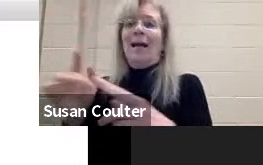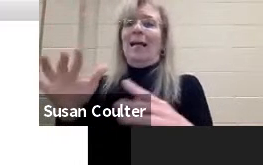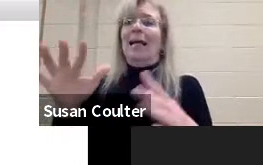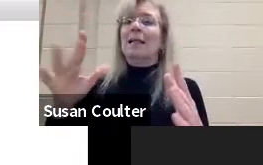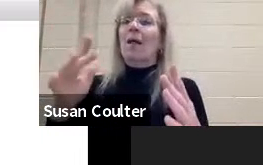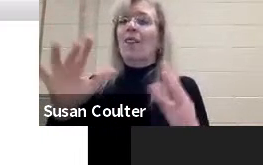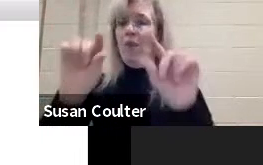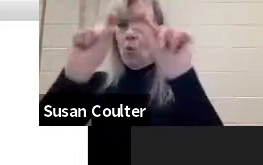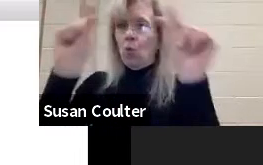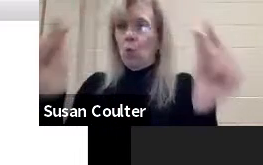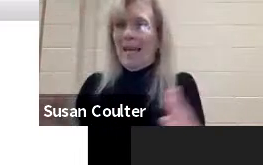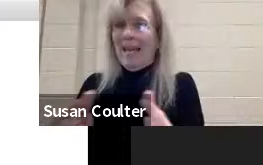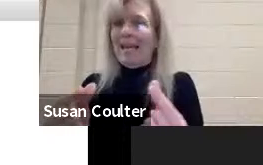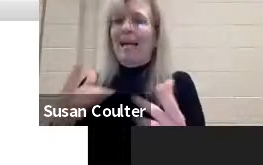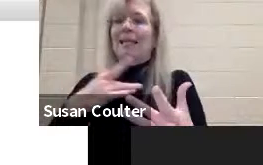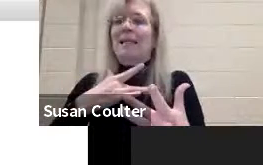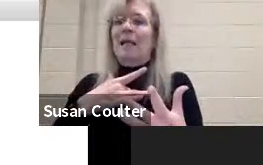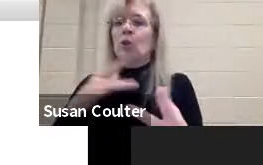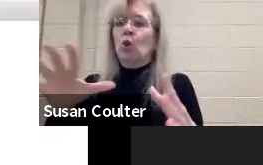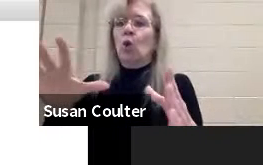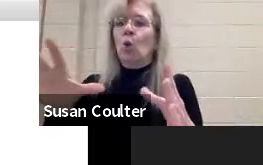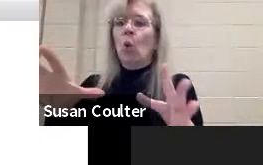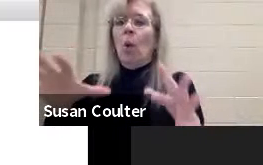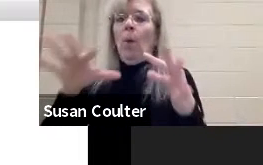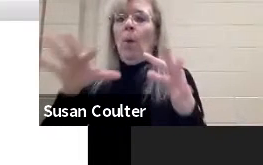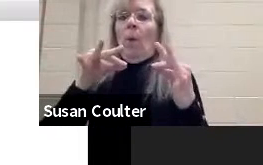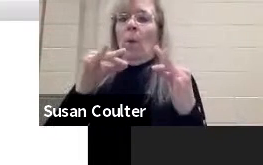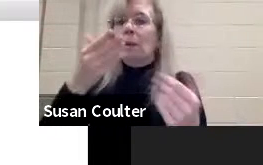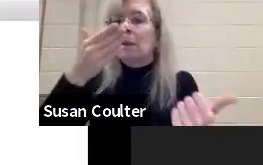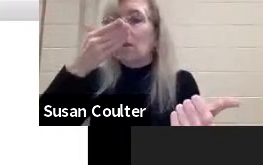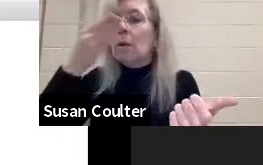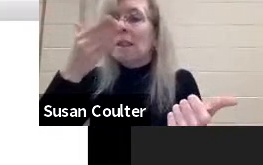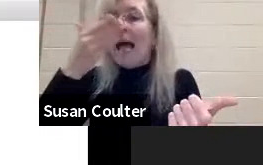Why? The ring tends to